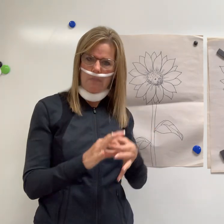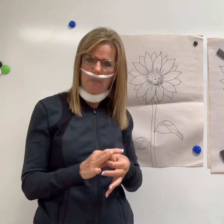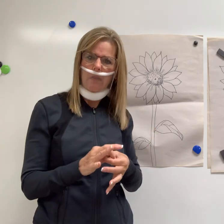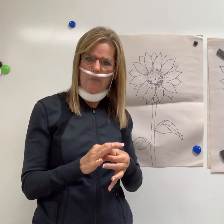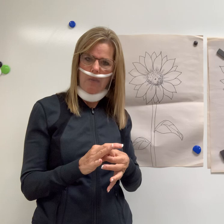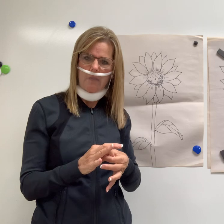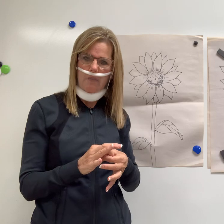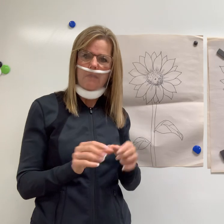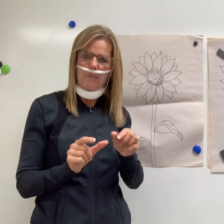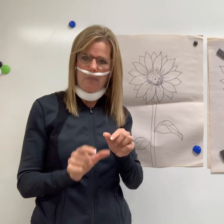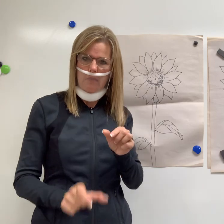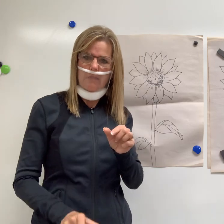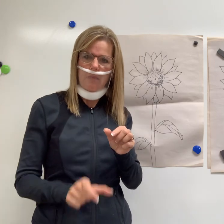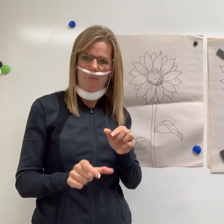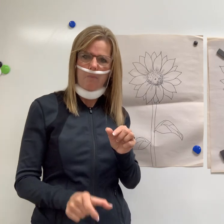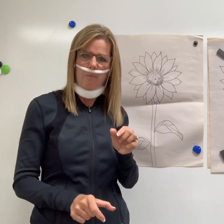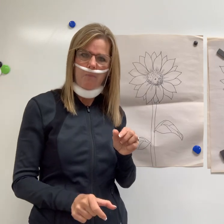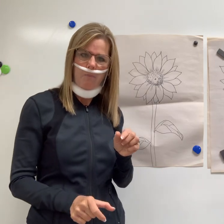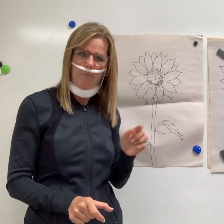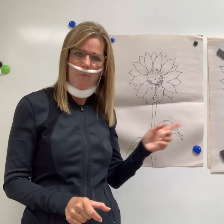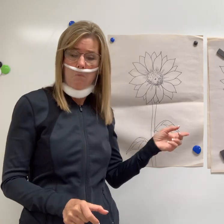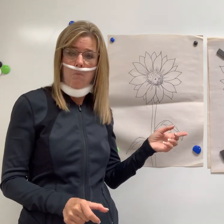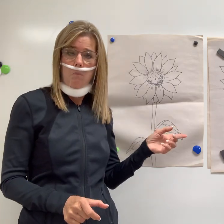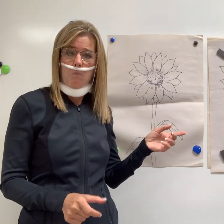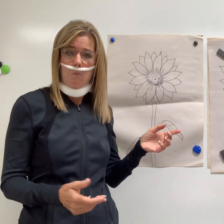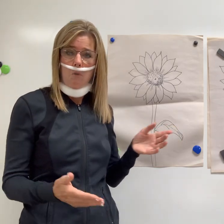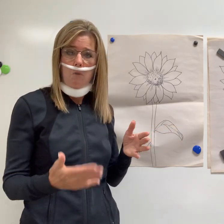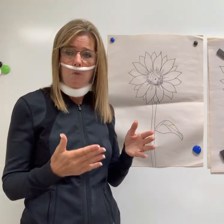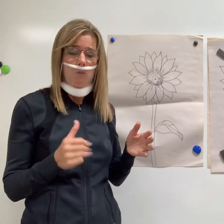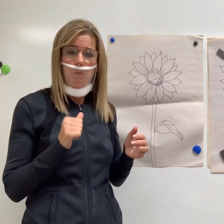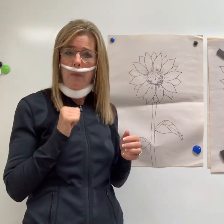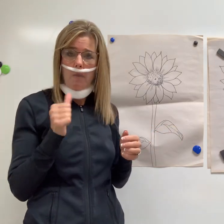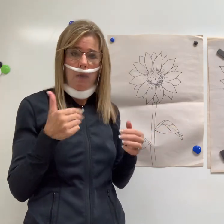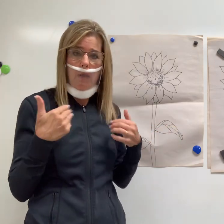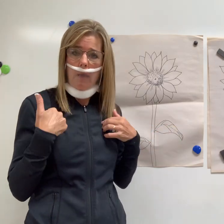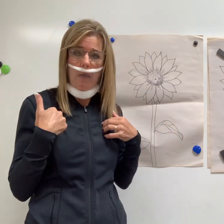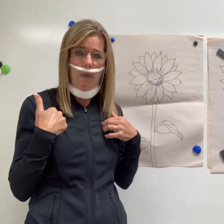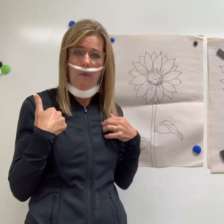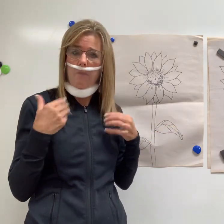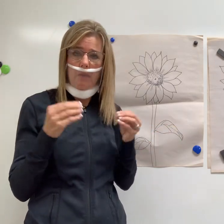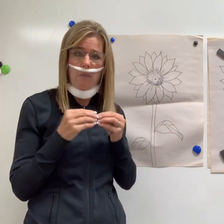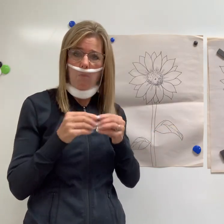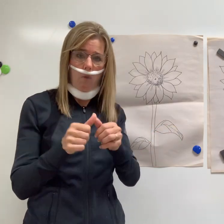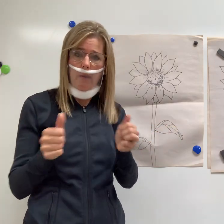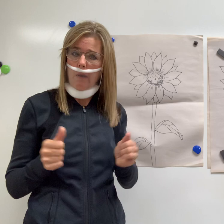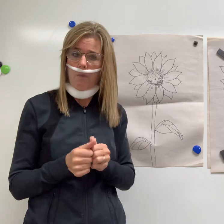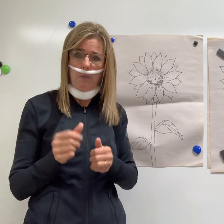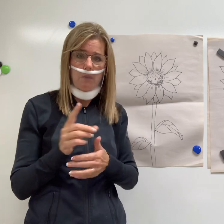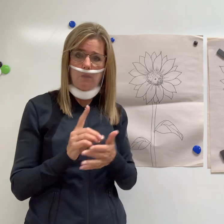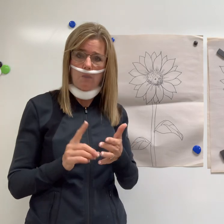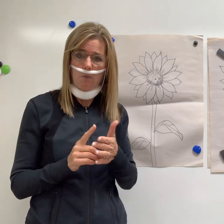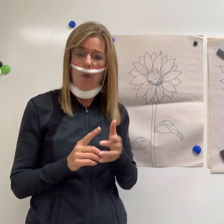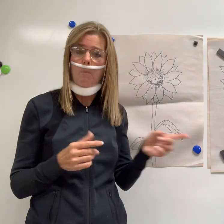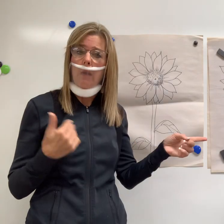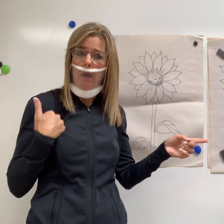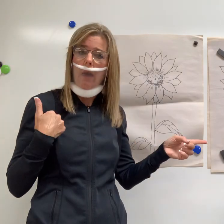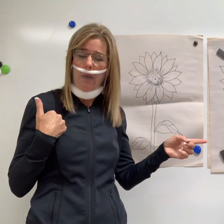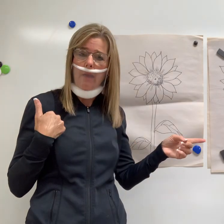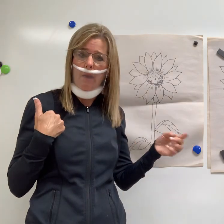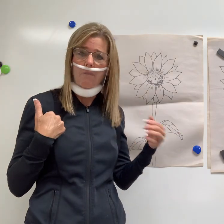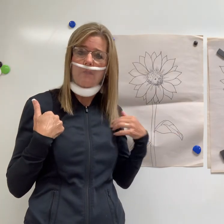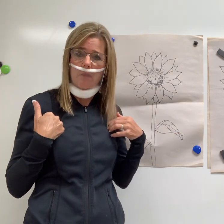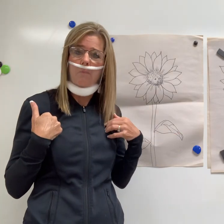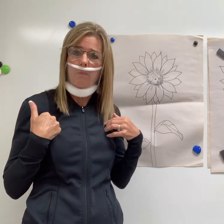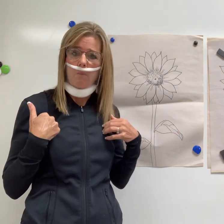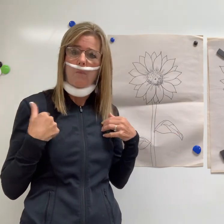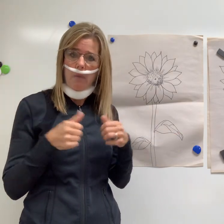stem. Let's see, I have room. You might be out of room. Just go ahead and make the stem right off the page. I have some room, so I'm gonna draw one more